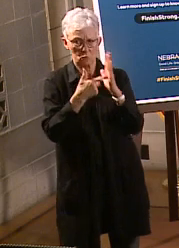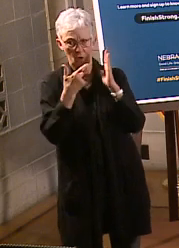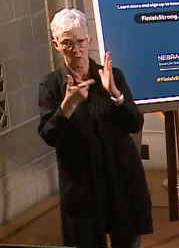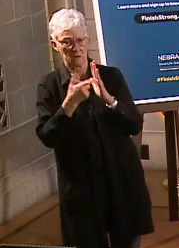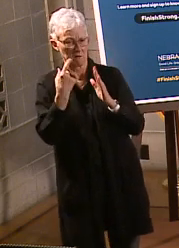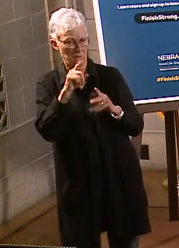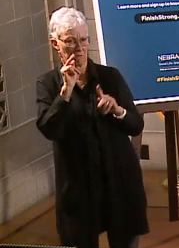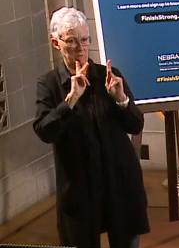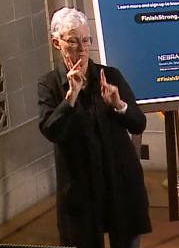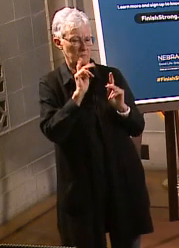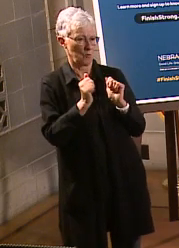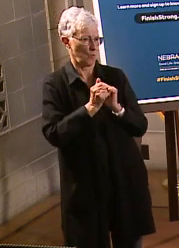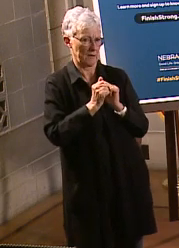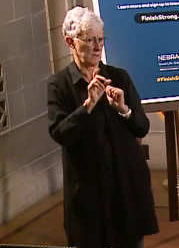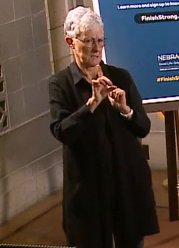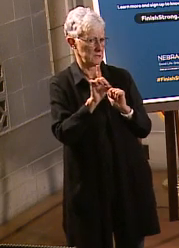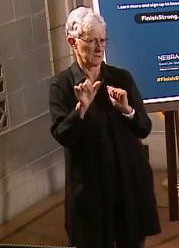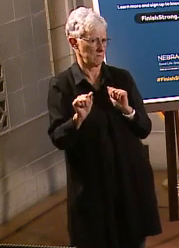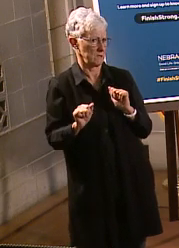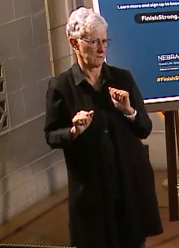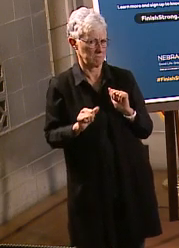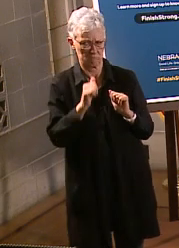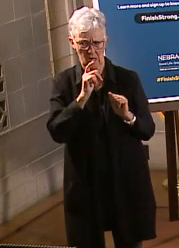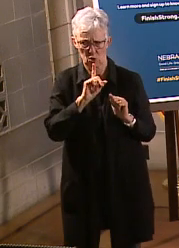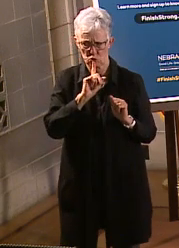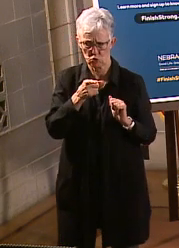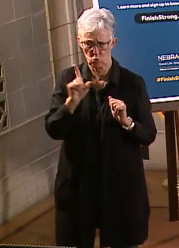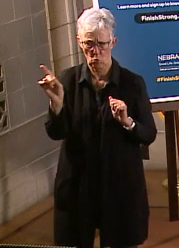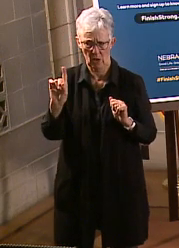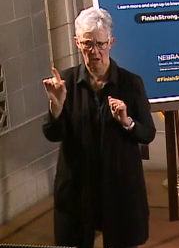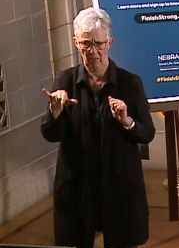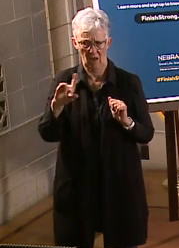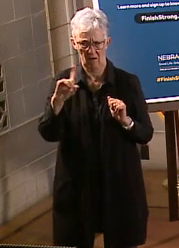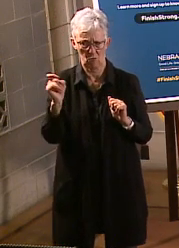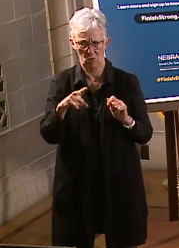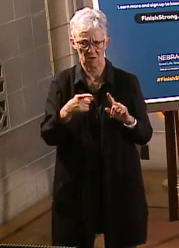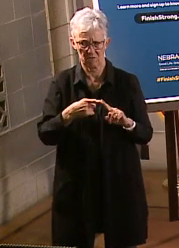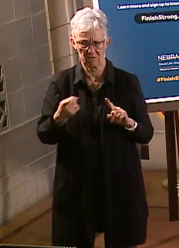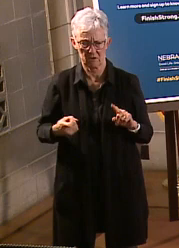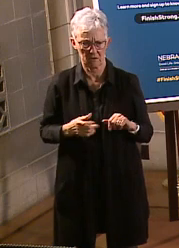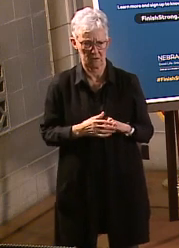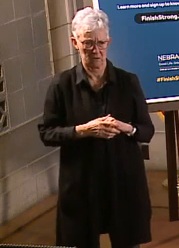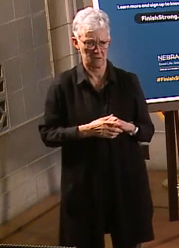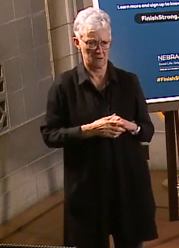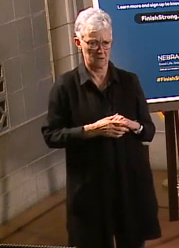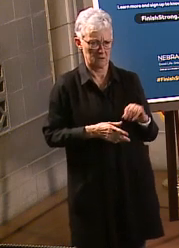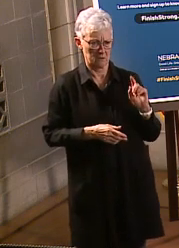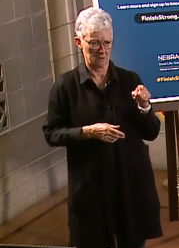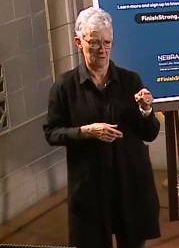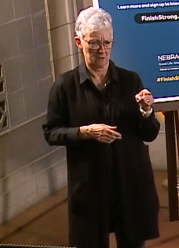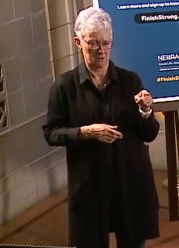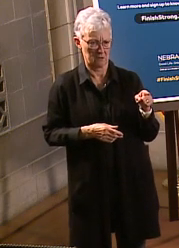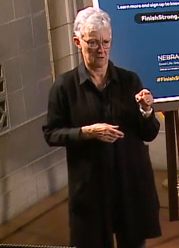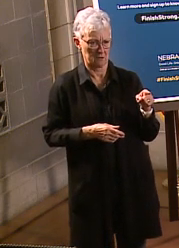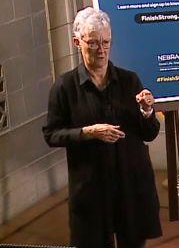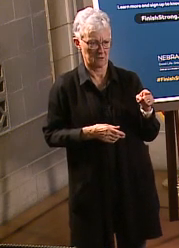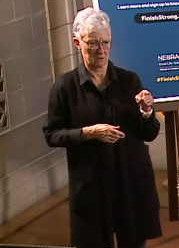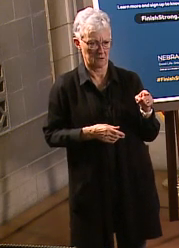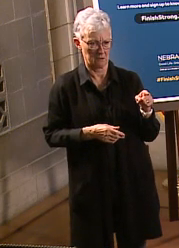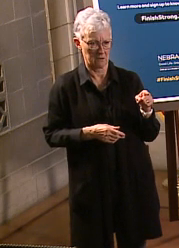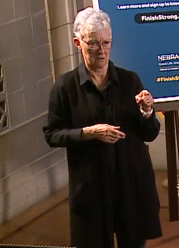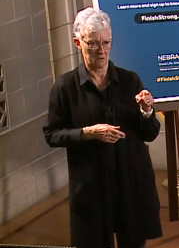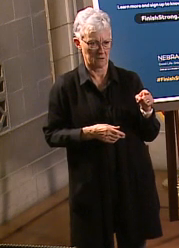any of these rankings. So none of that's changed. So I'm not quite sure what that's about. Dr. Anton, do you have any thought? I was thinking maybe You want to come up